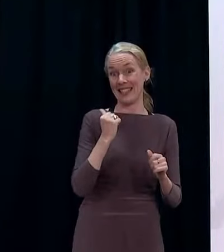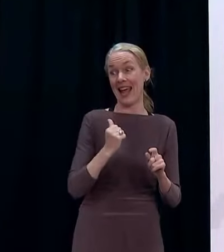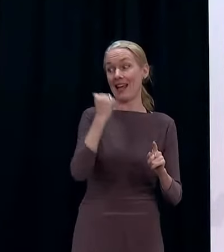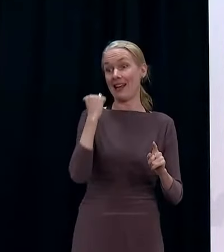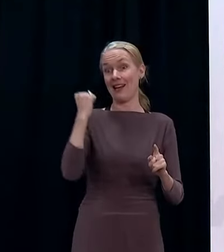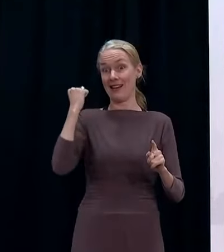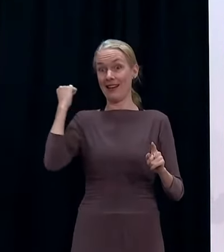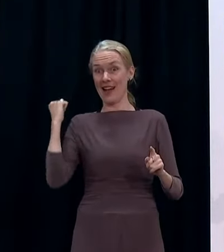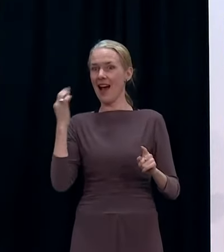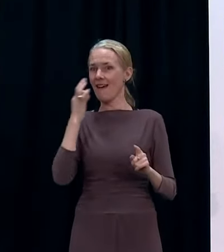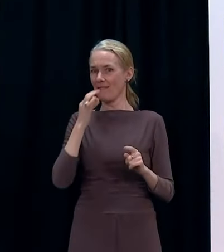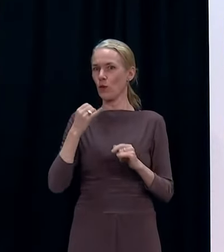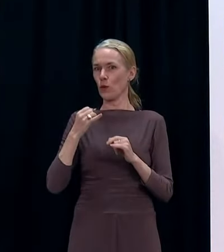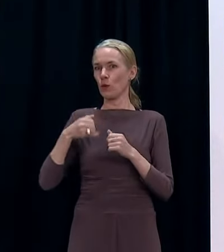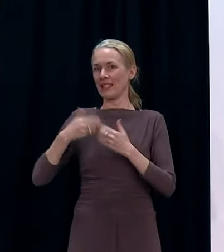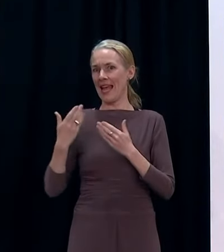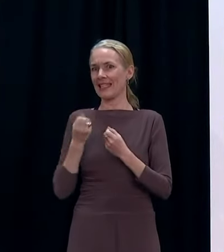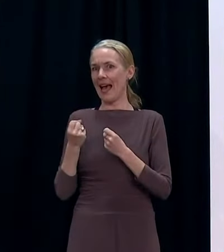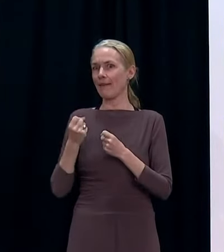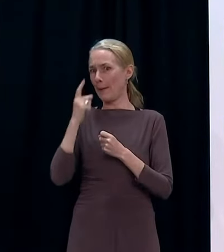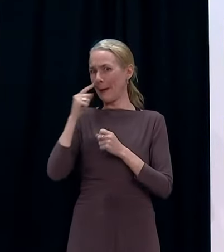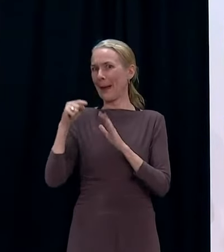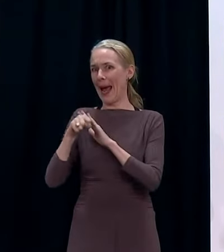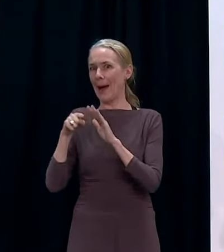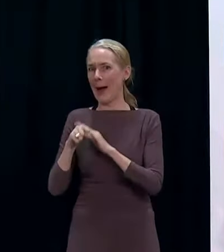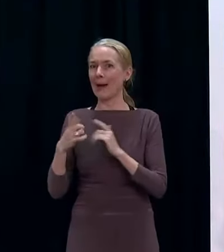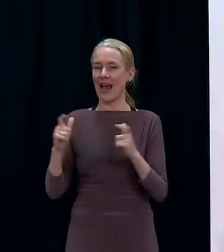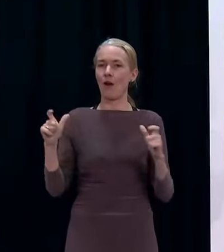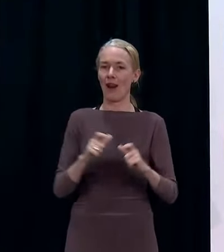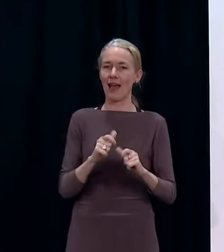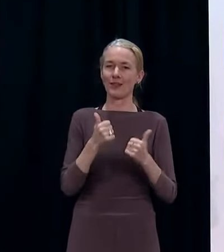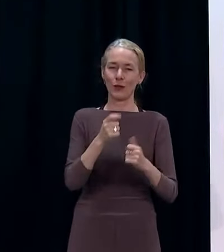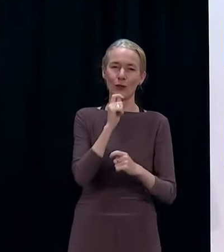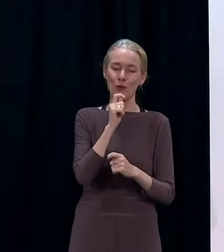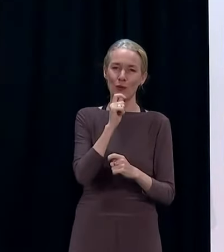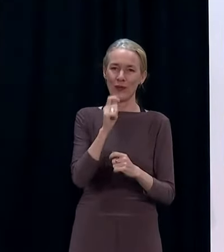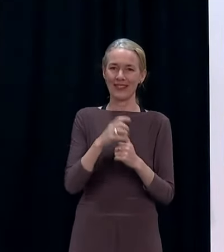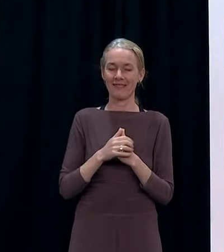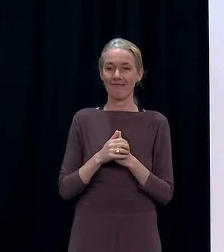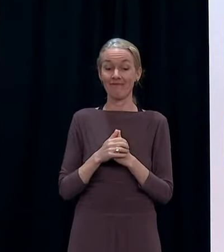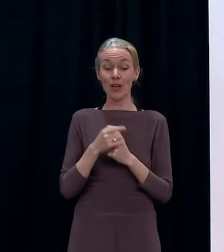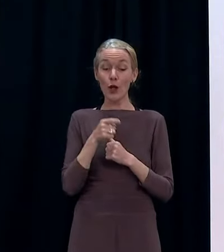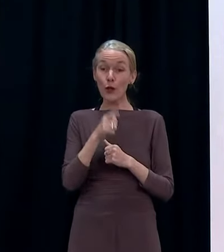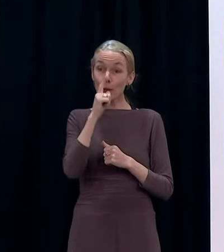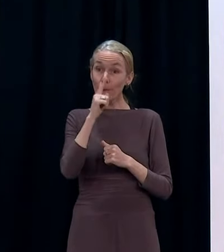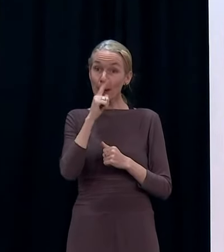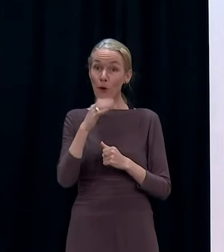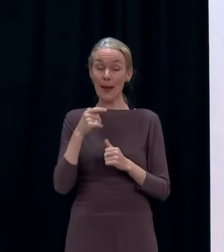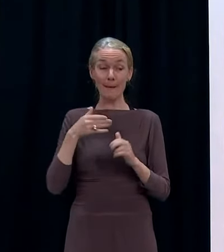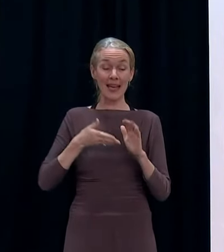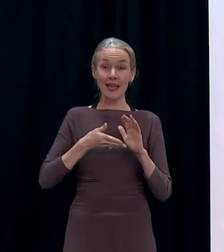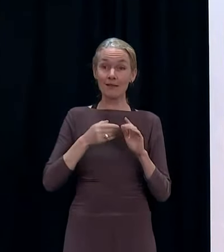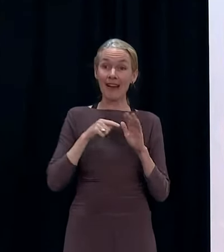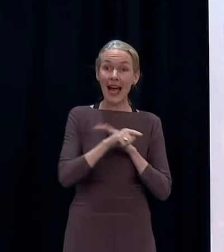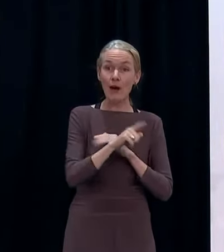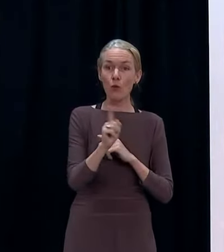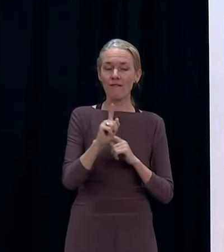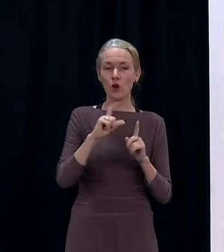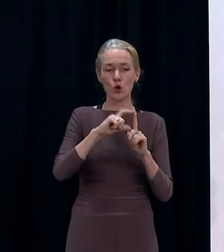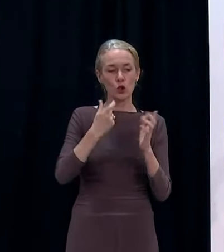infectious in the community may simply have been visiting the supermarket or a healthcare provider, or indeed they may be an essential